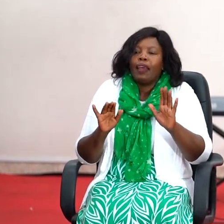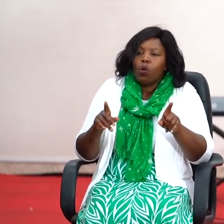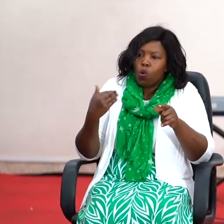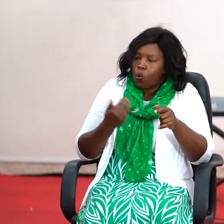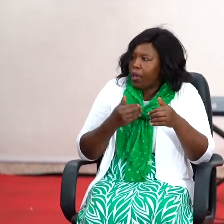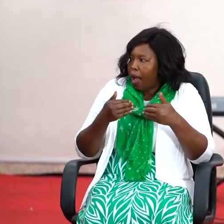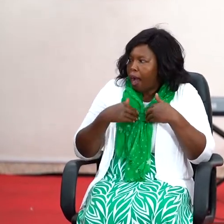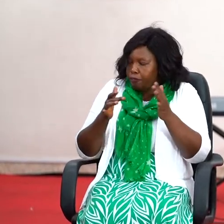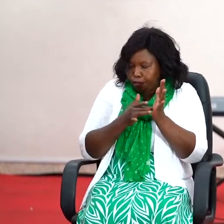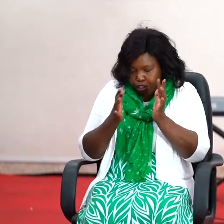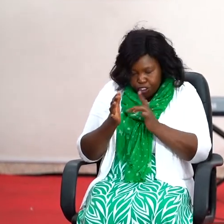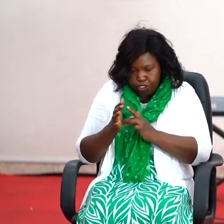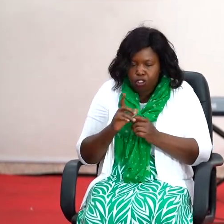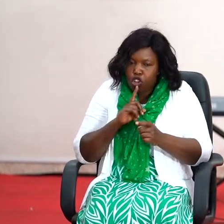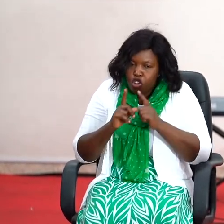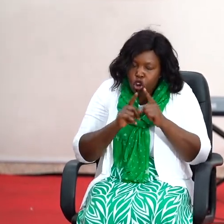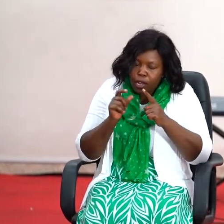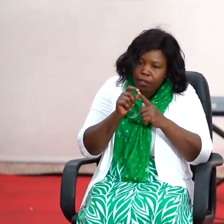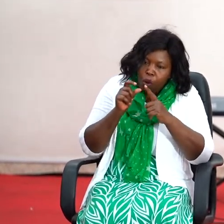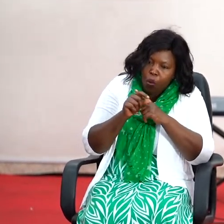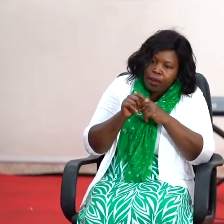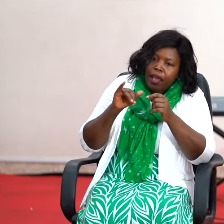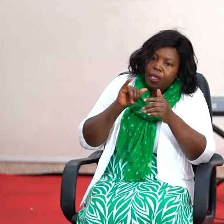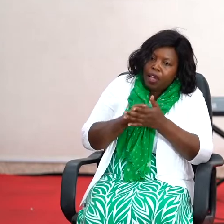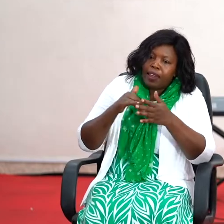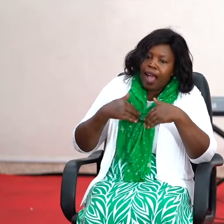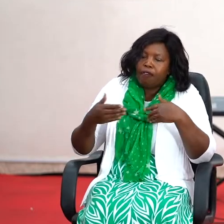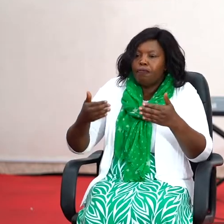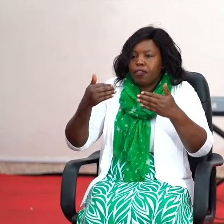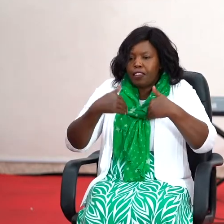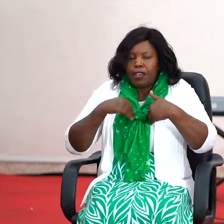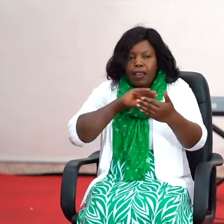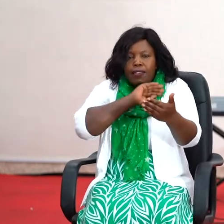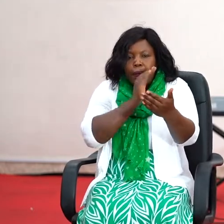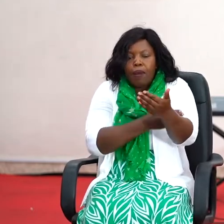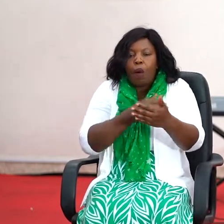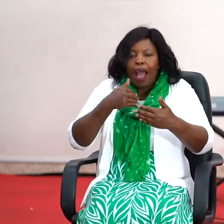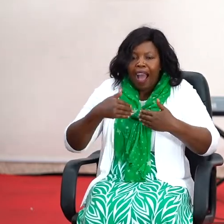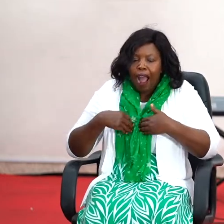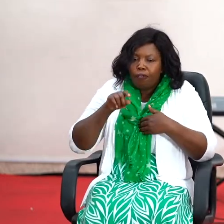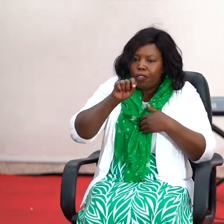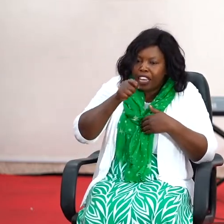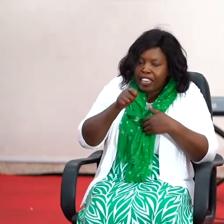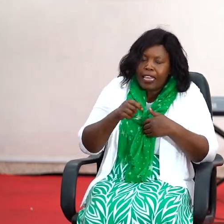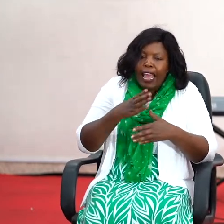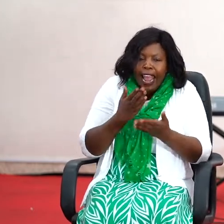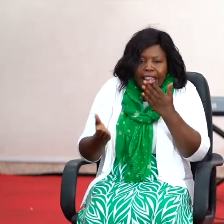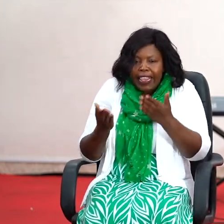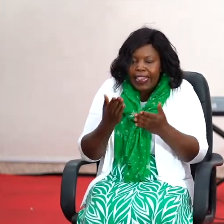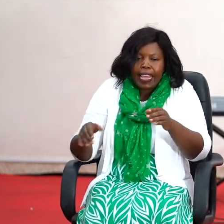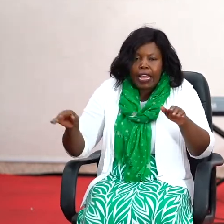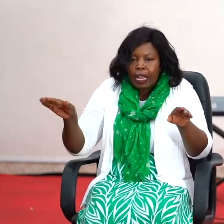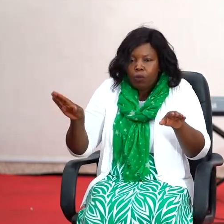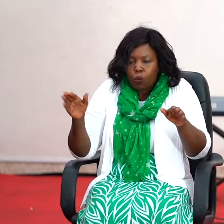who is speaking these words, that he has given us the power, he has given us the key, that whatever we bind on earth, it will be